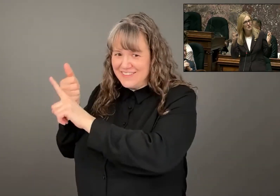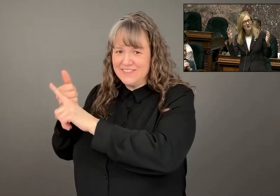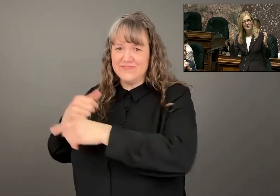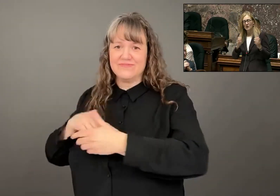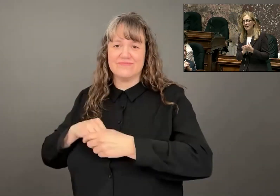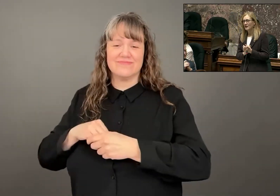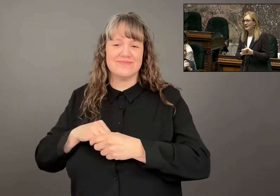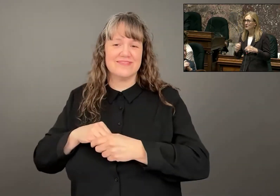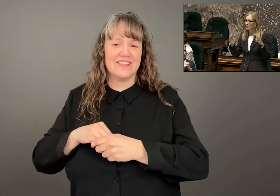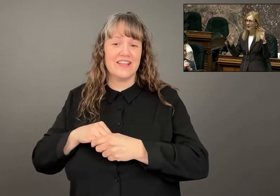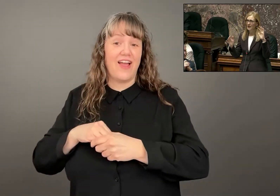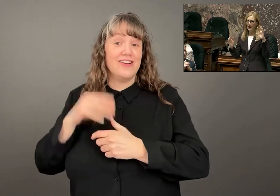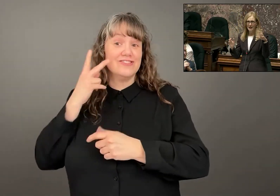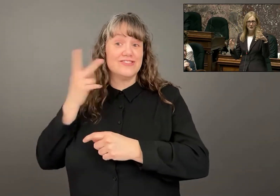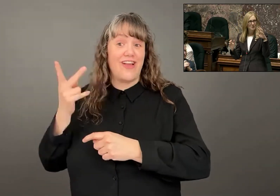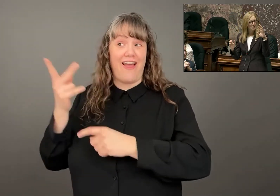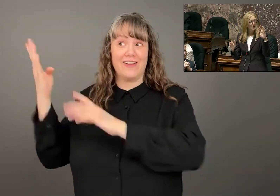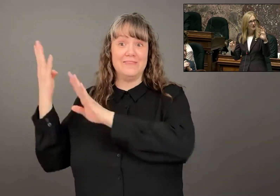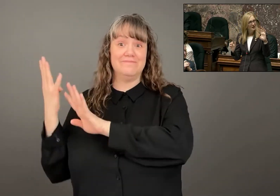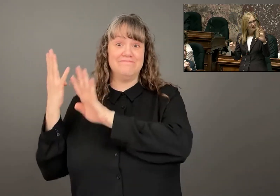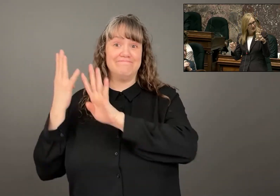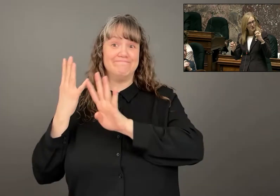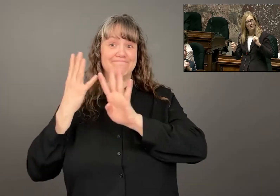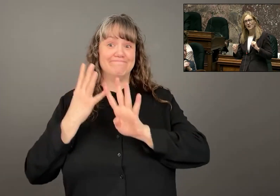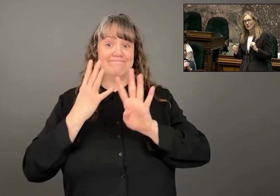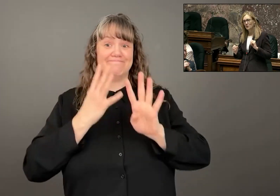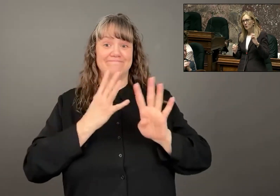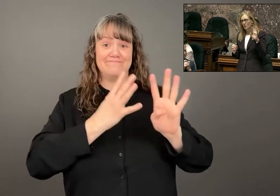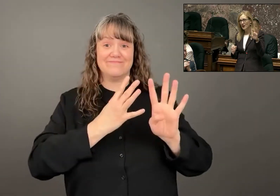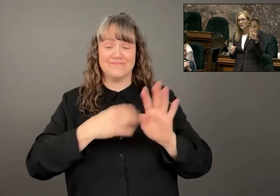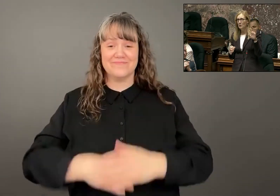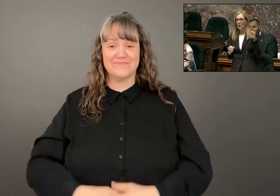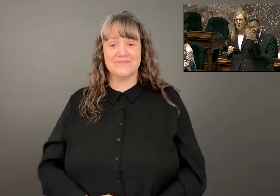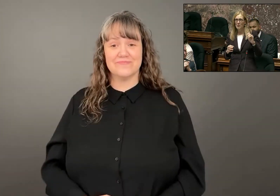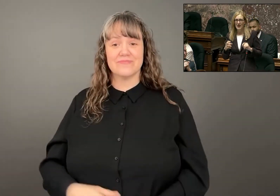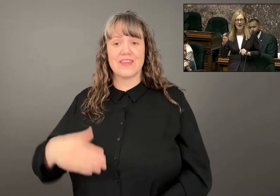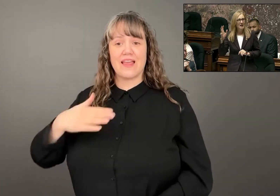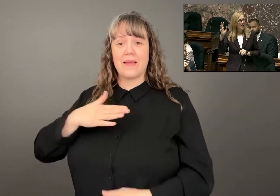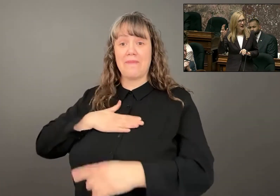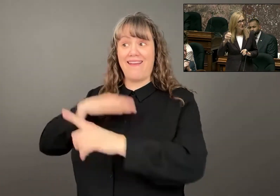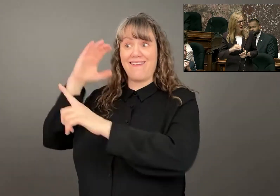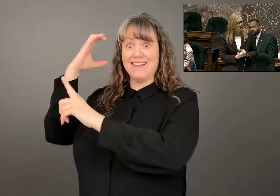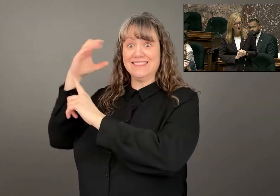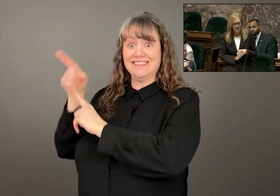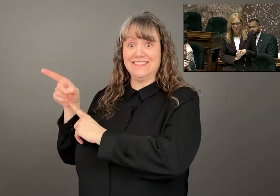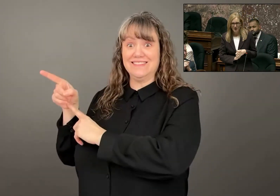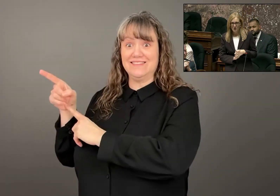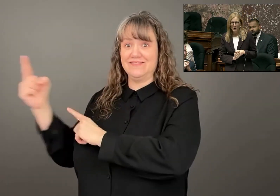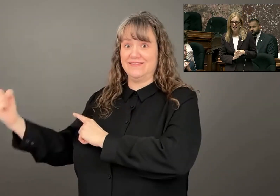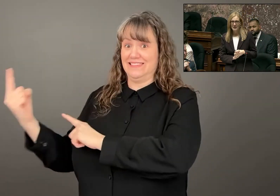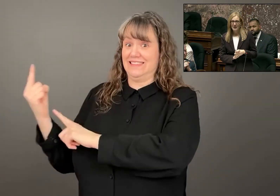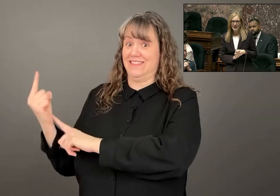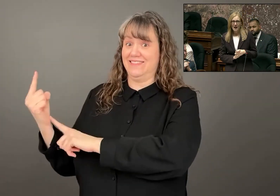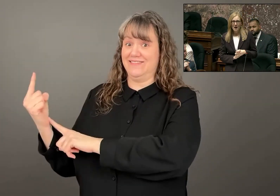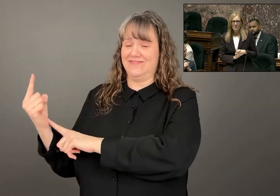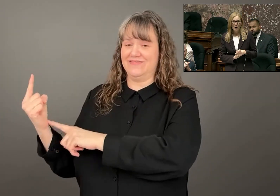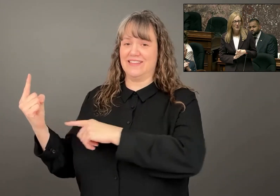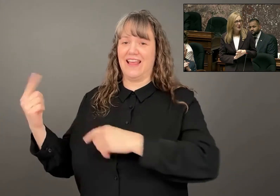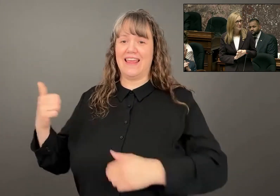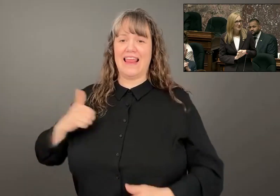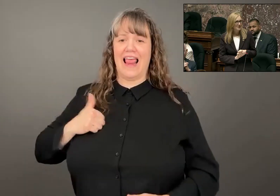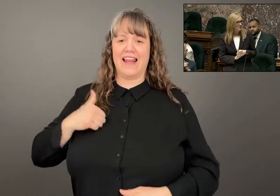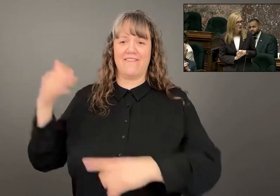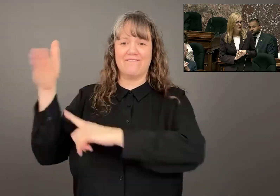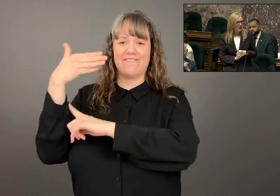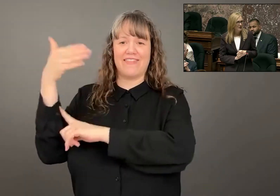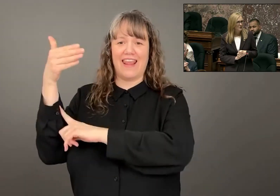went underneath the giant Canada flag hanging between his rig from Oak Bay and the rig from Victoria. Our